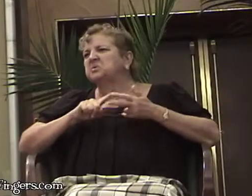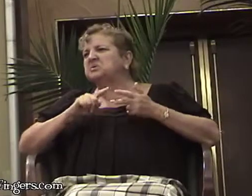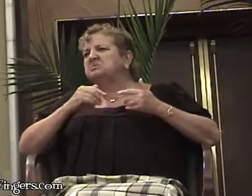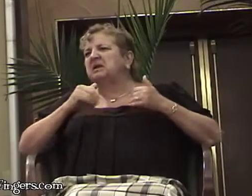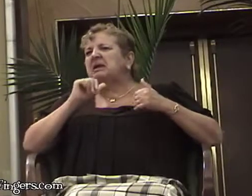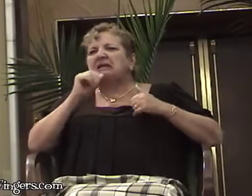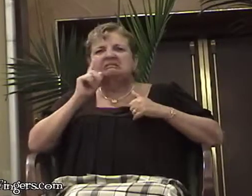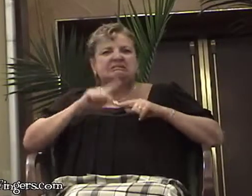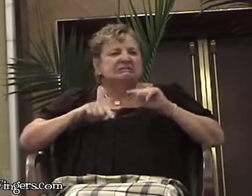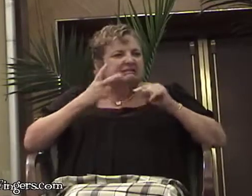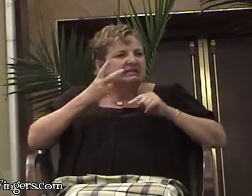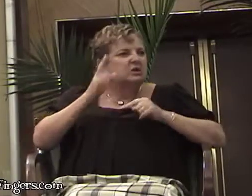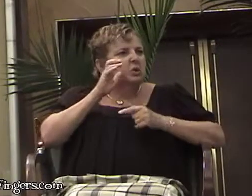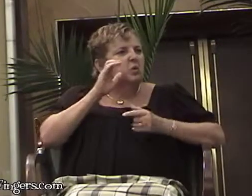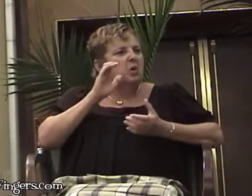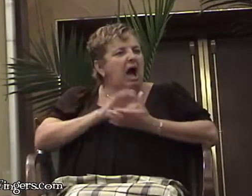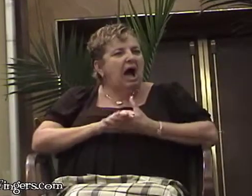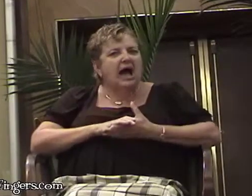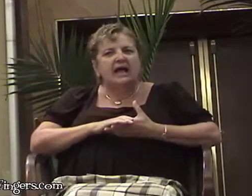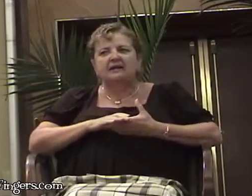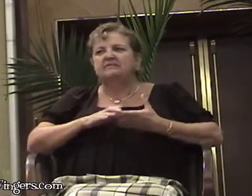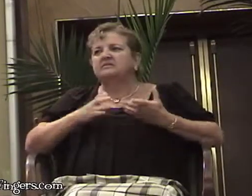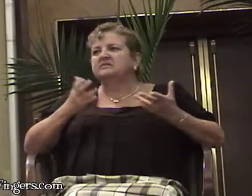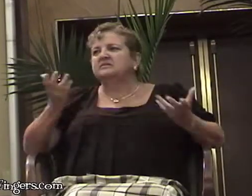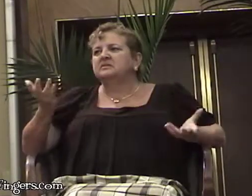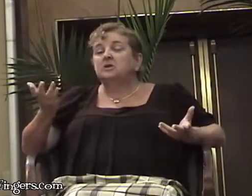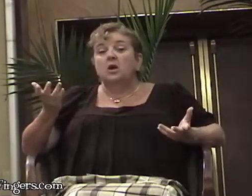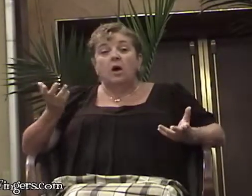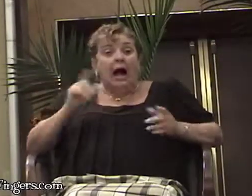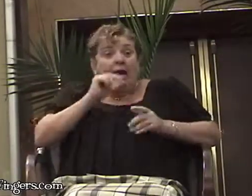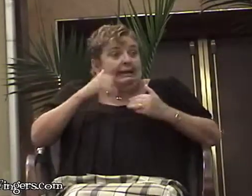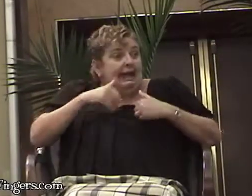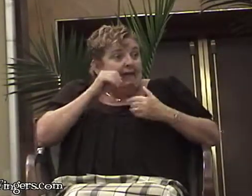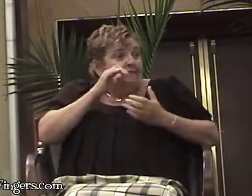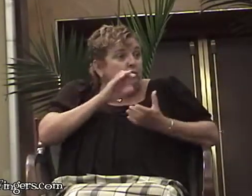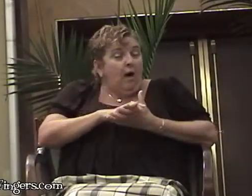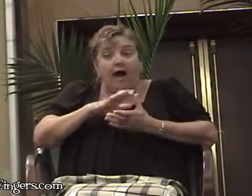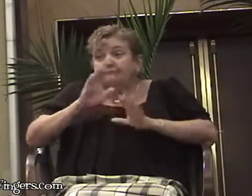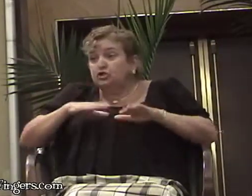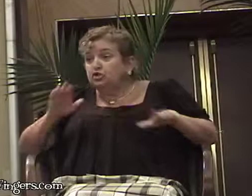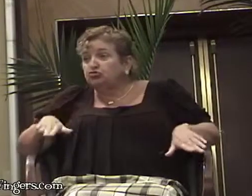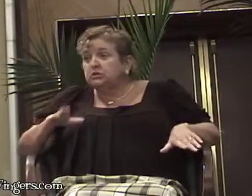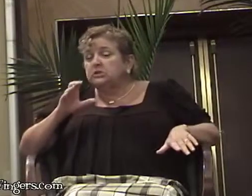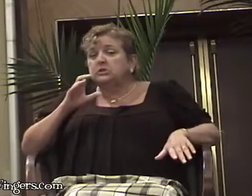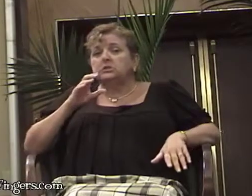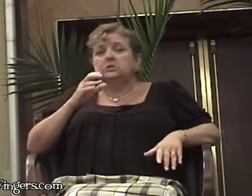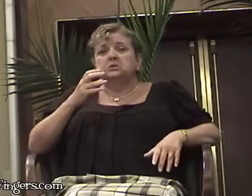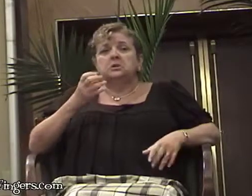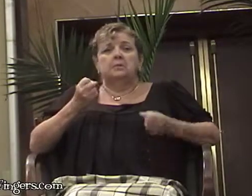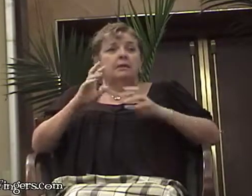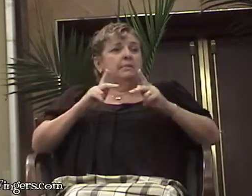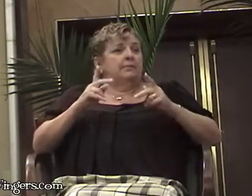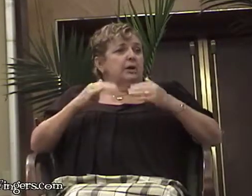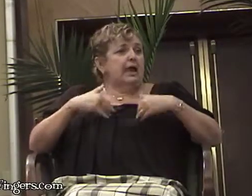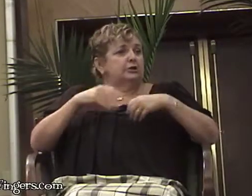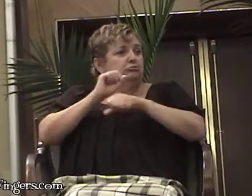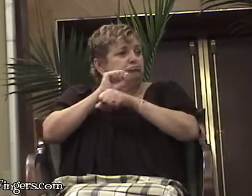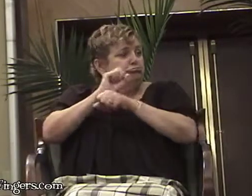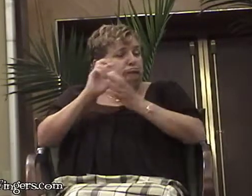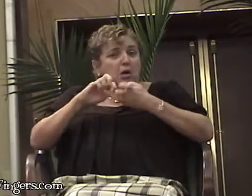fact I'd never been married and didn't have any children, may have had something to do with that. A lot of these guys had job problems, I never had that. I only had 2 jobs in my life. I